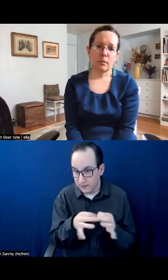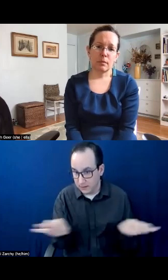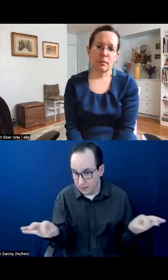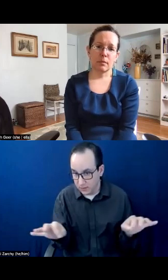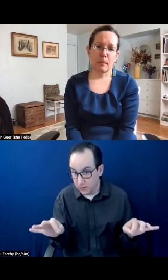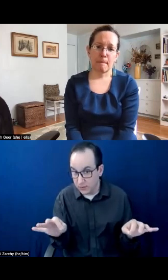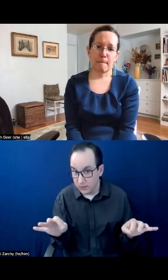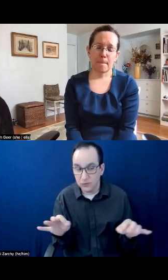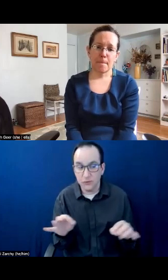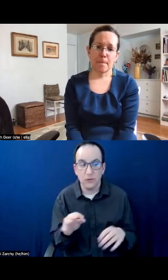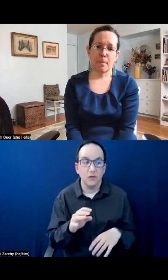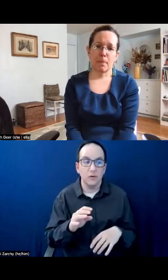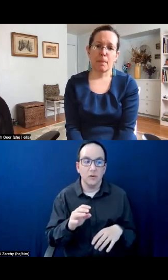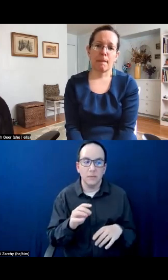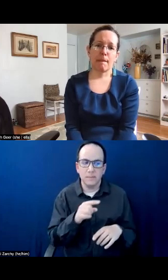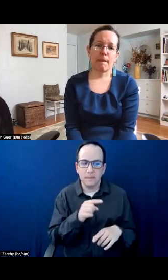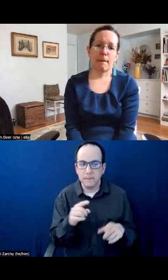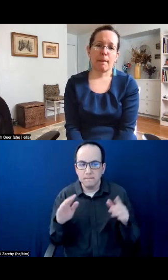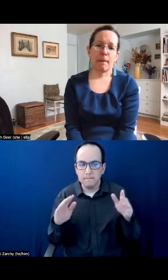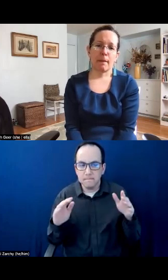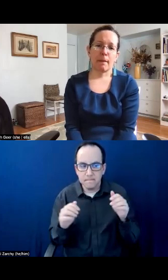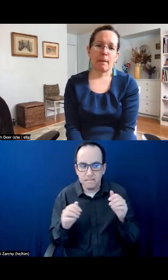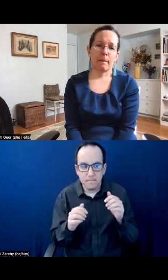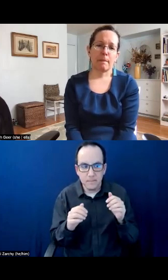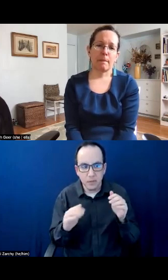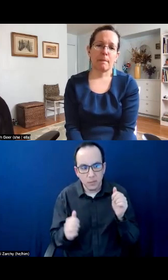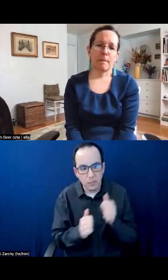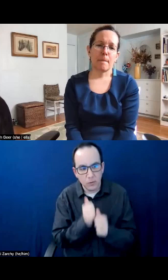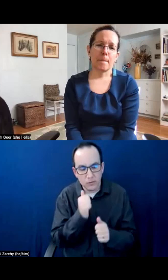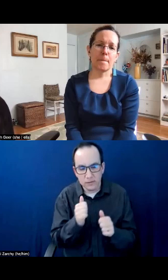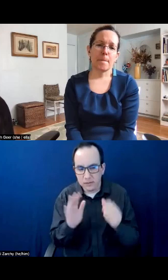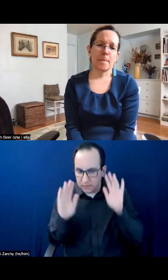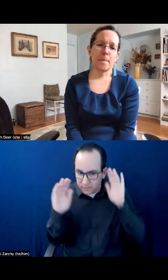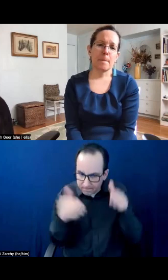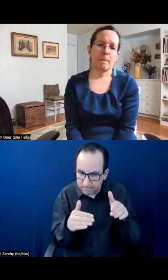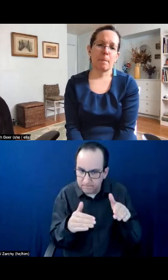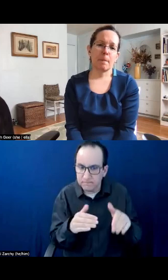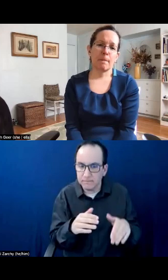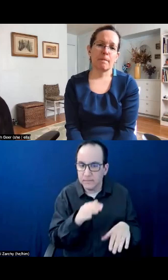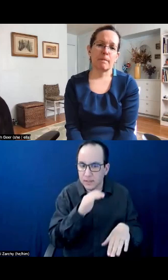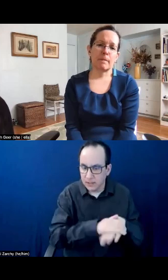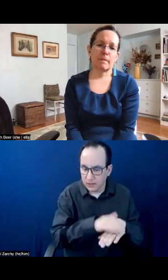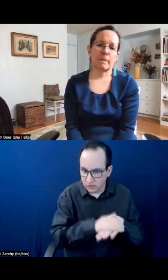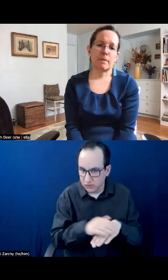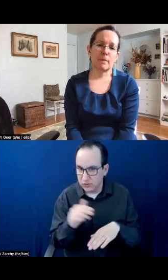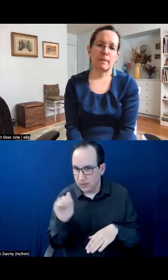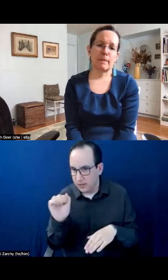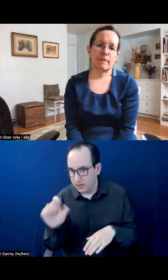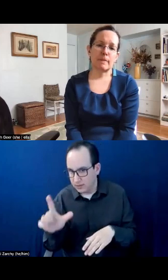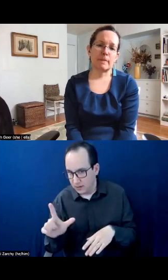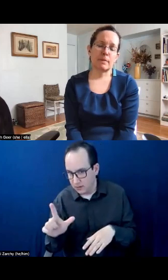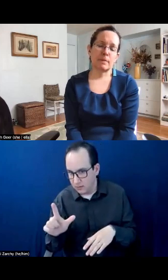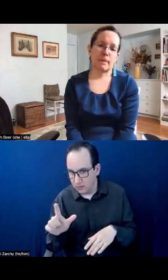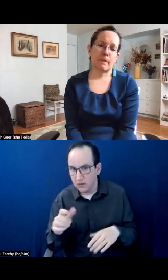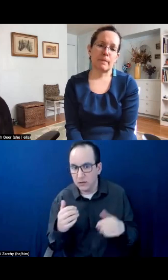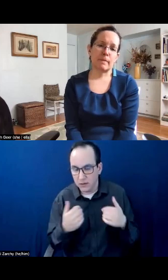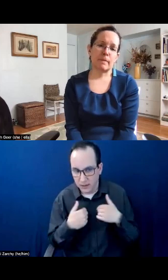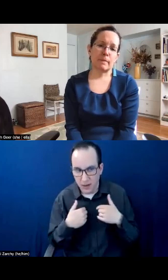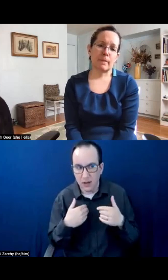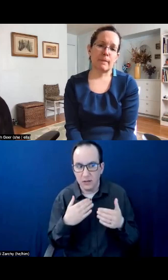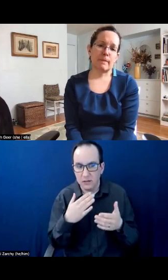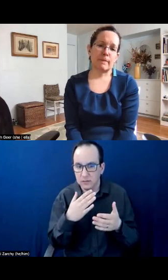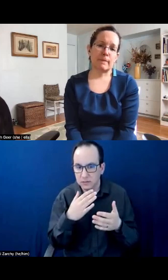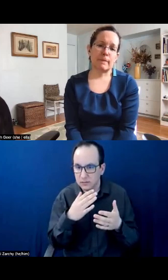it doesn't have to specifically apply to one specific language, but it does focus on English